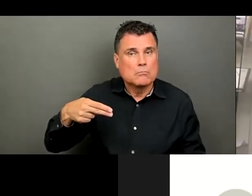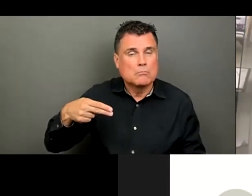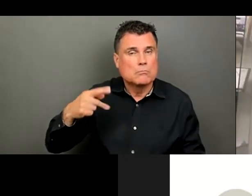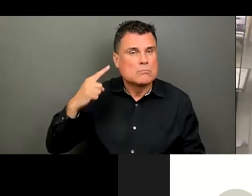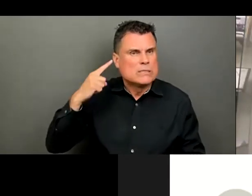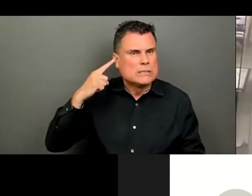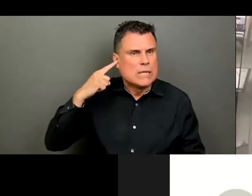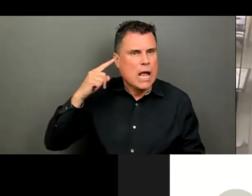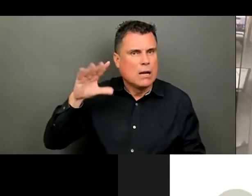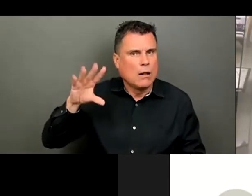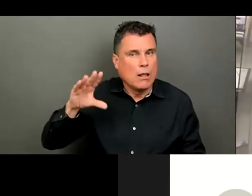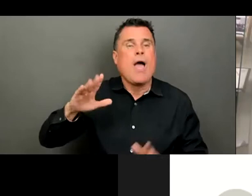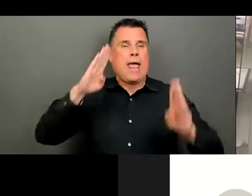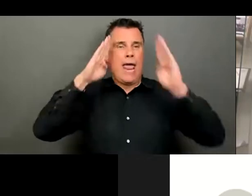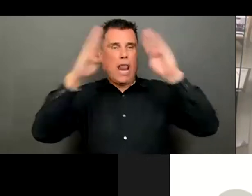Hello, everyone.